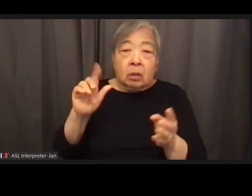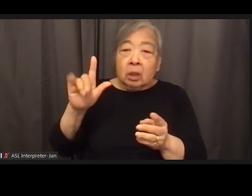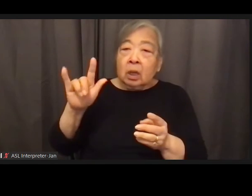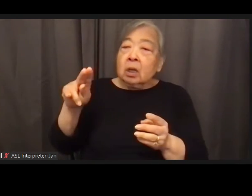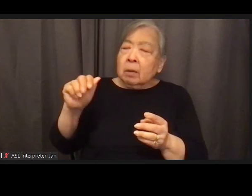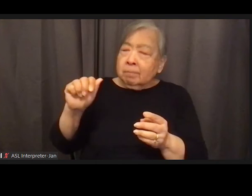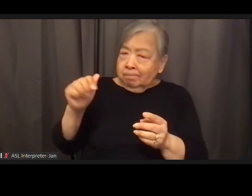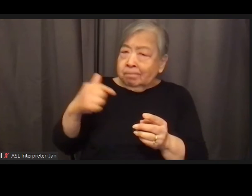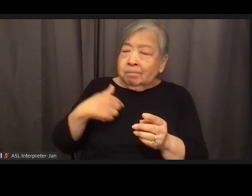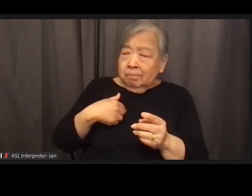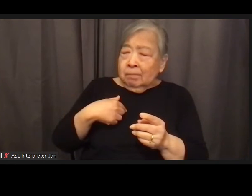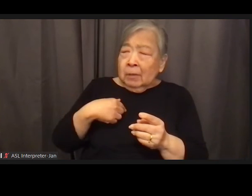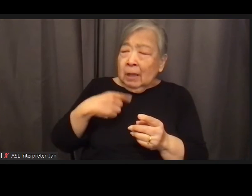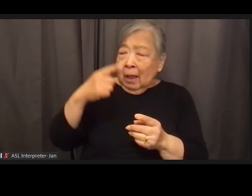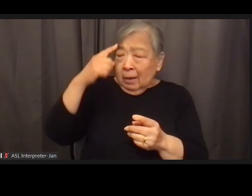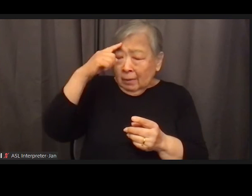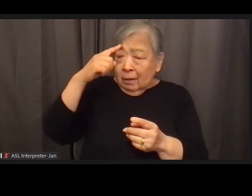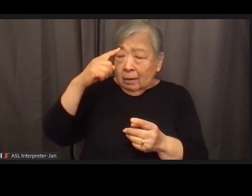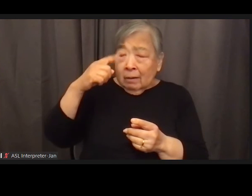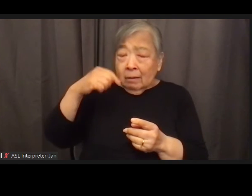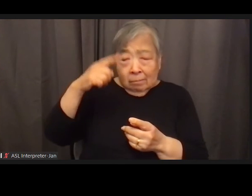to the visual,